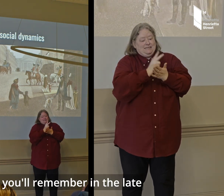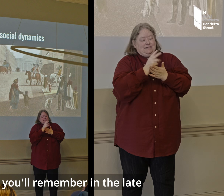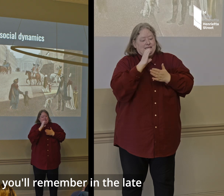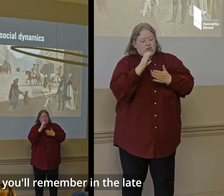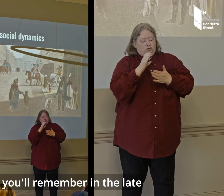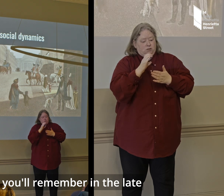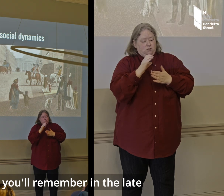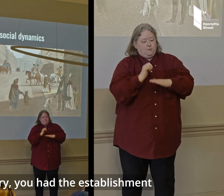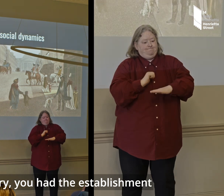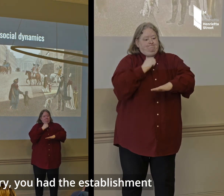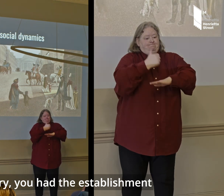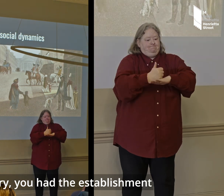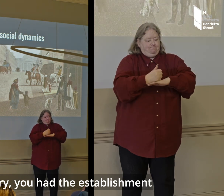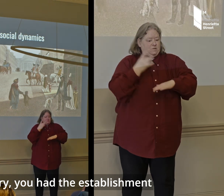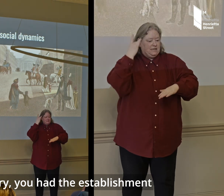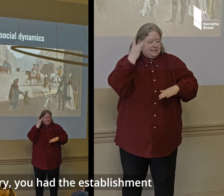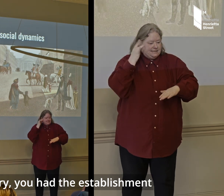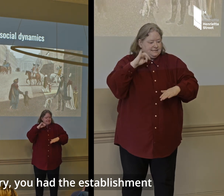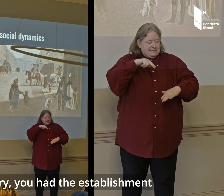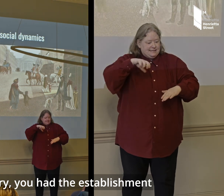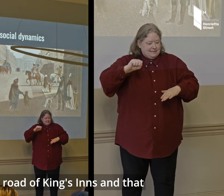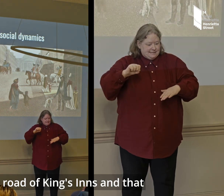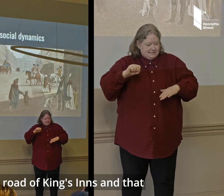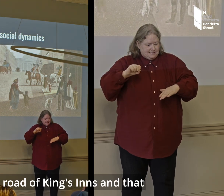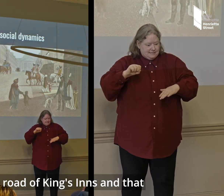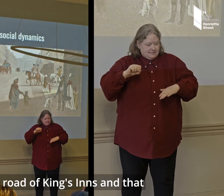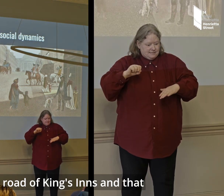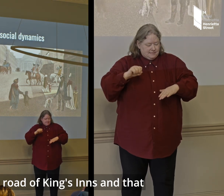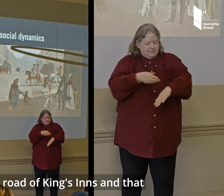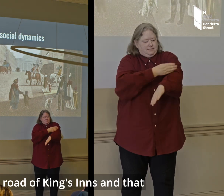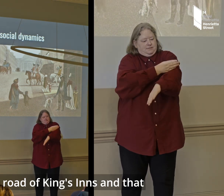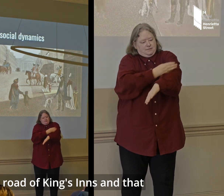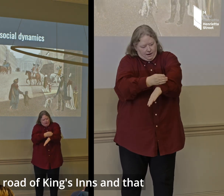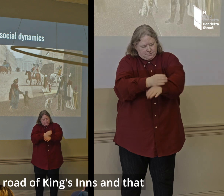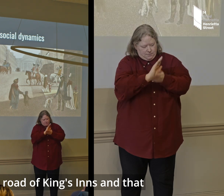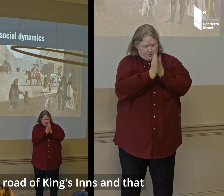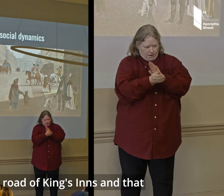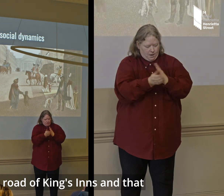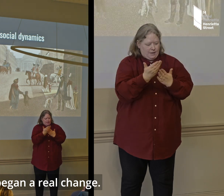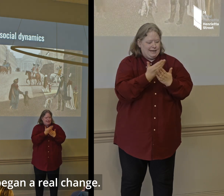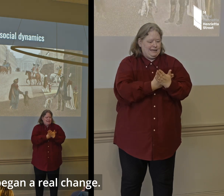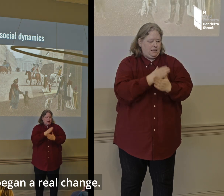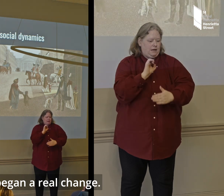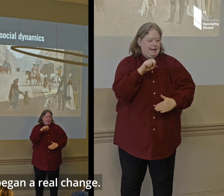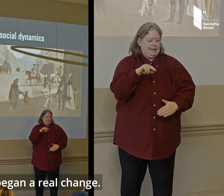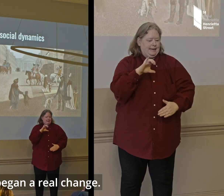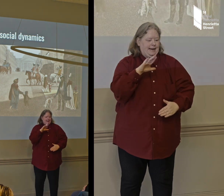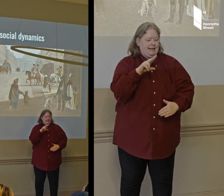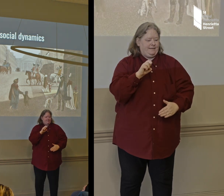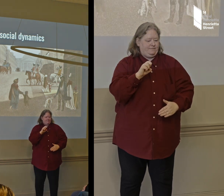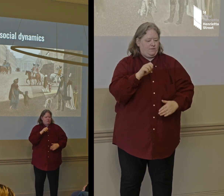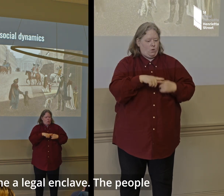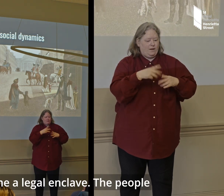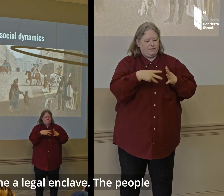So again, you'll remember in the late 18th century, you had the establishment down the road of King's Inns, and that began a real